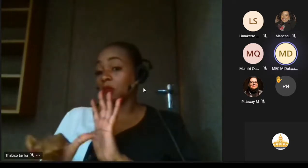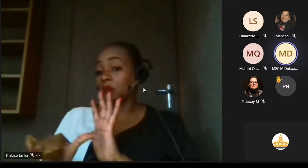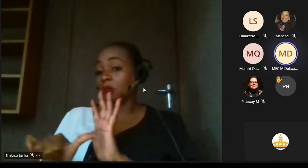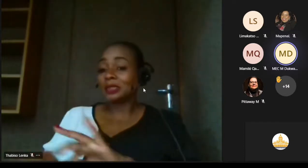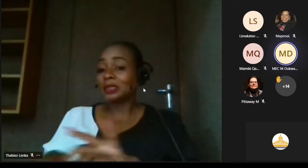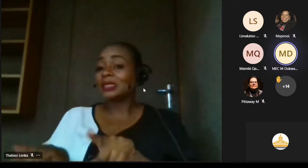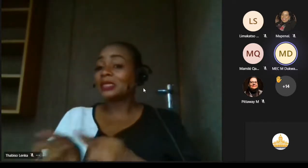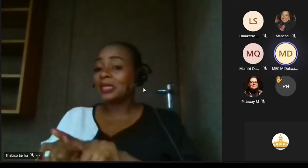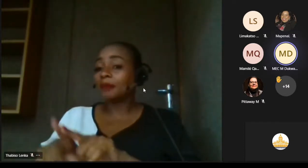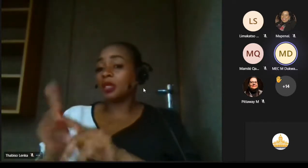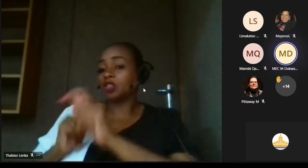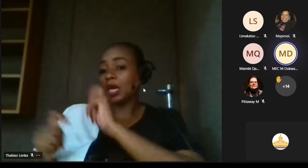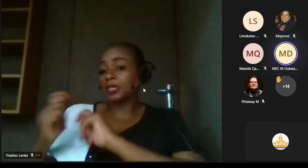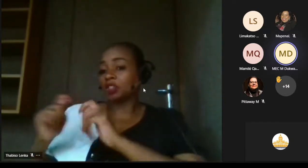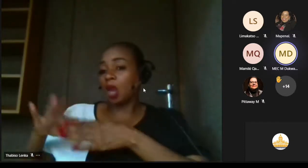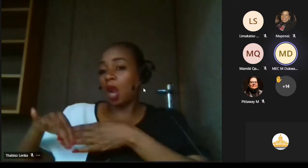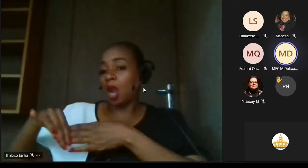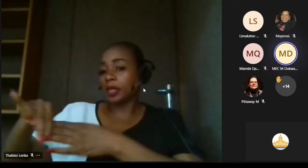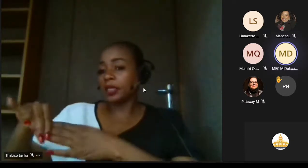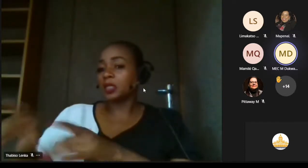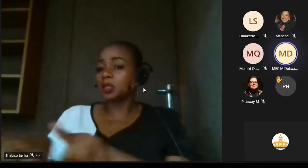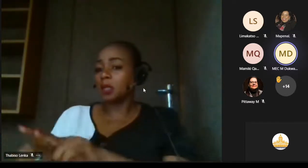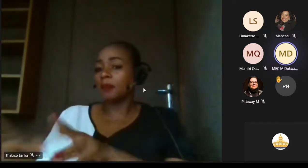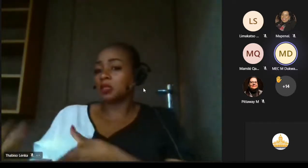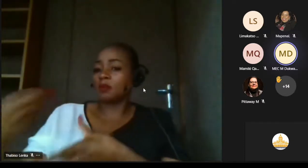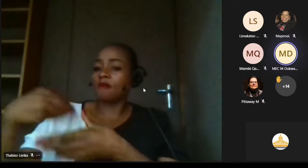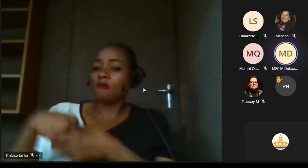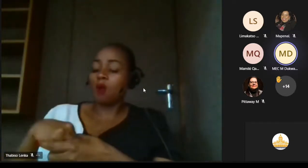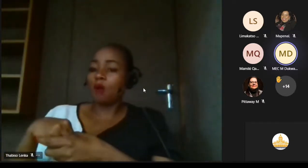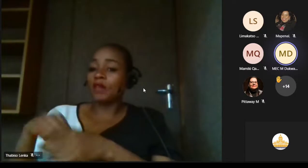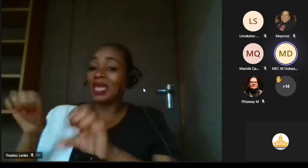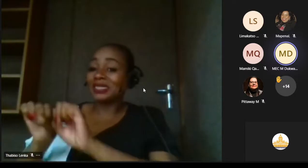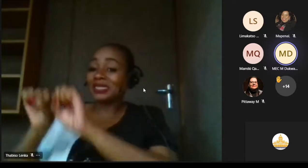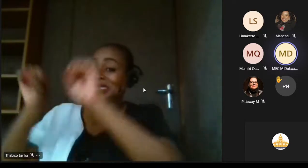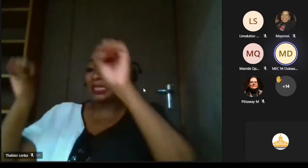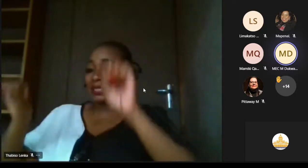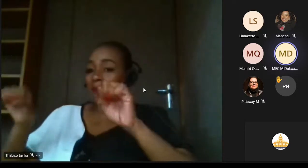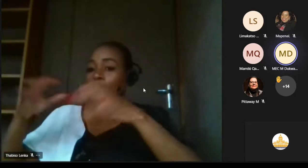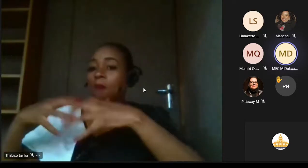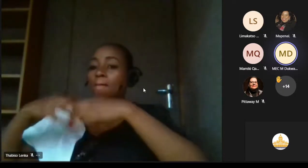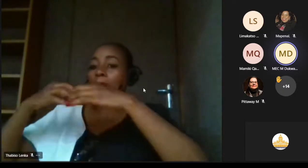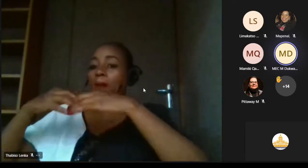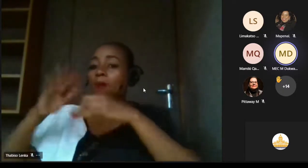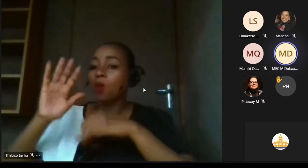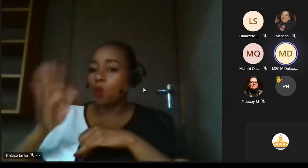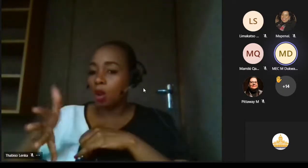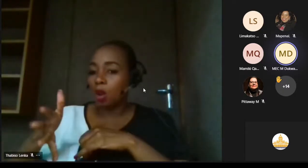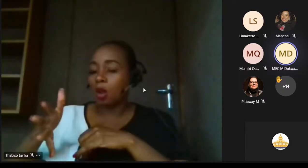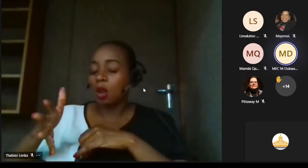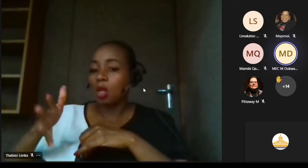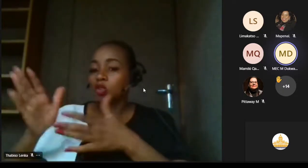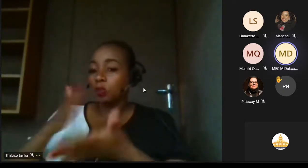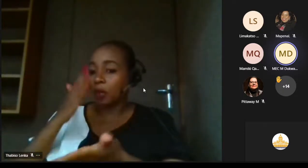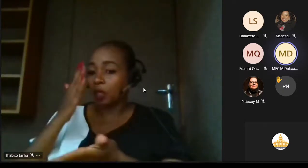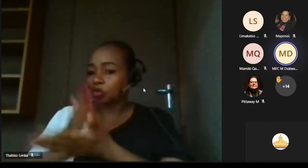also have a role to play in this regard, and systems shall be established urgently to make this a